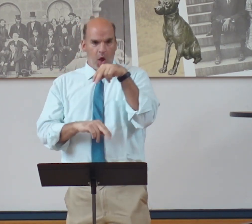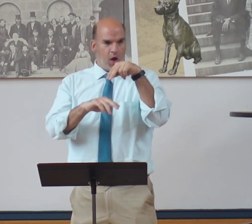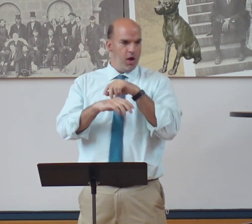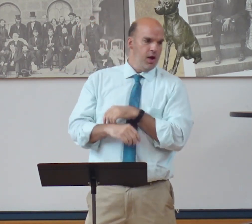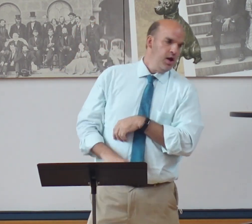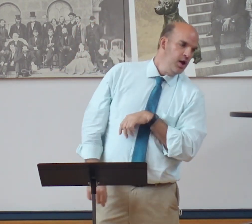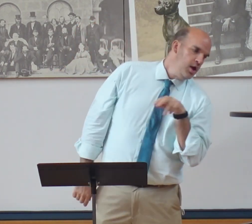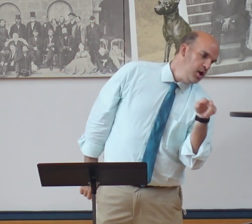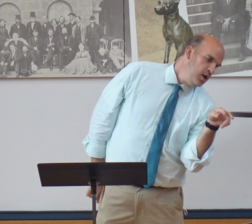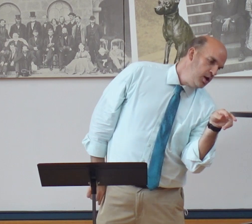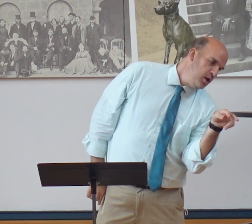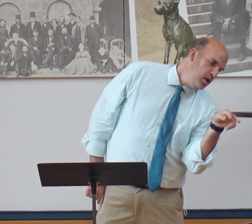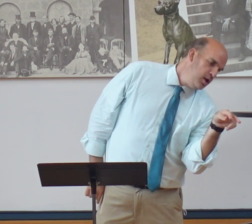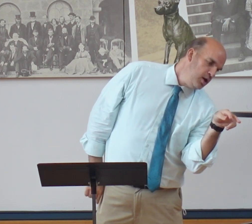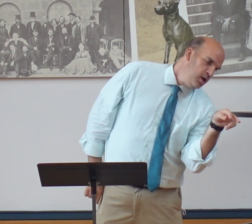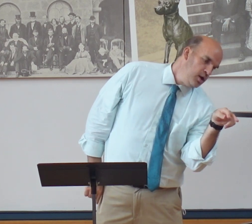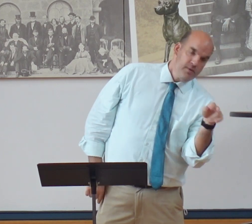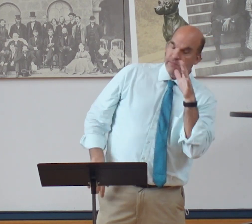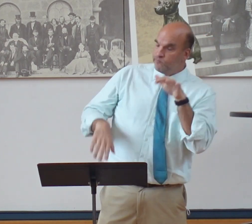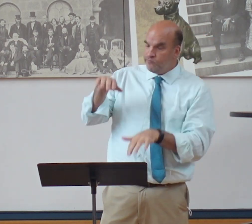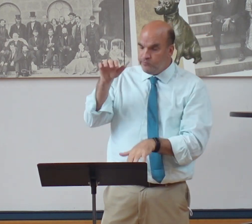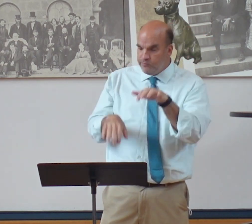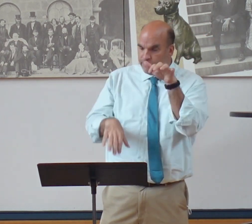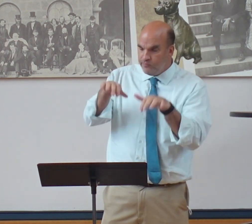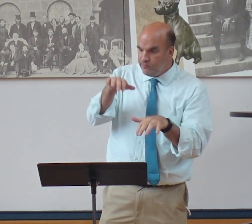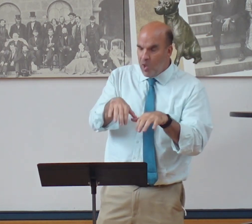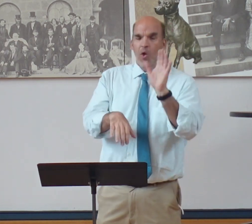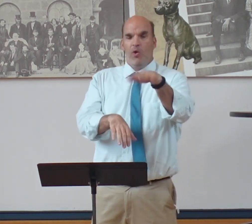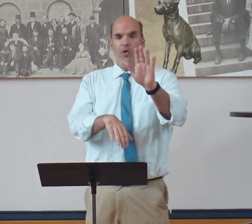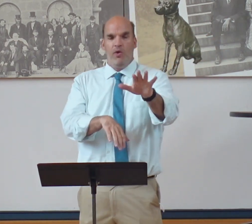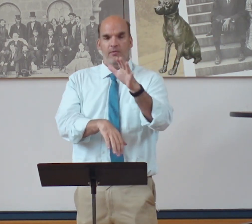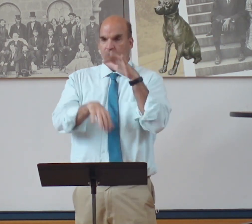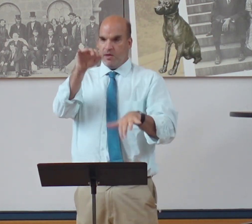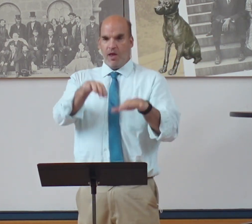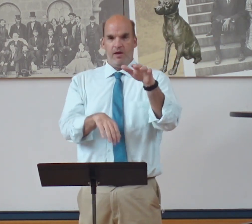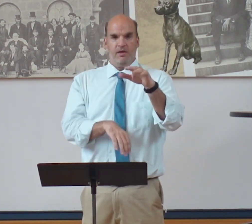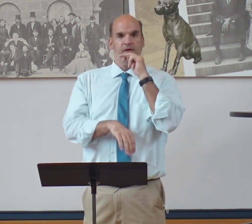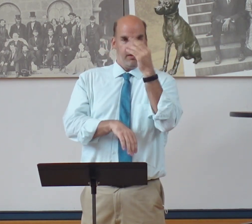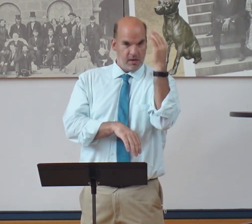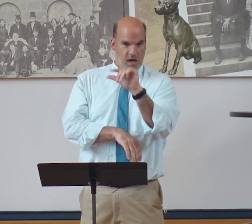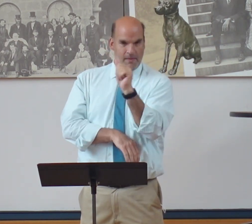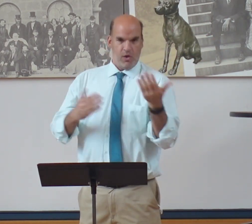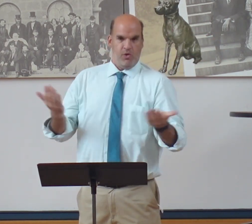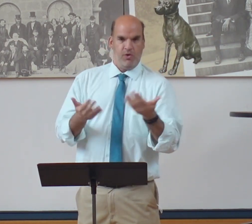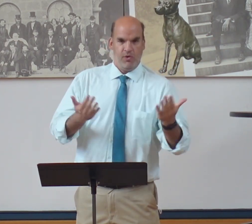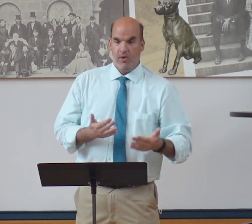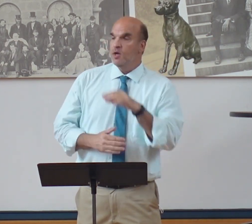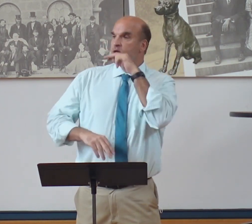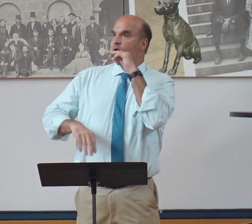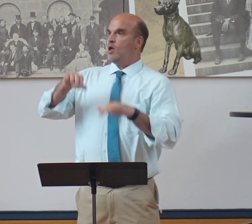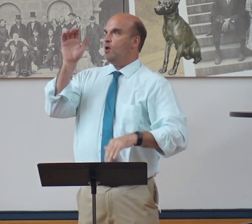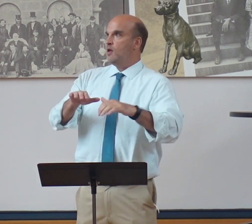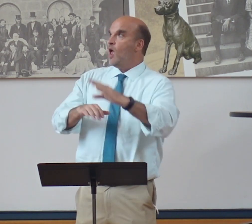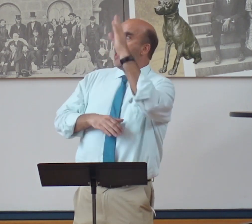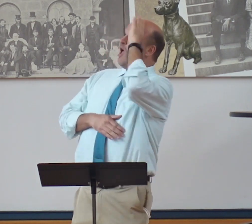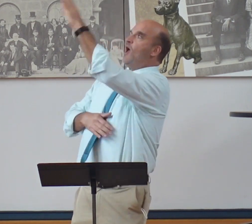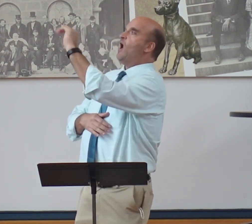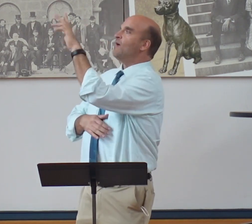and I looked over, watching their conversation. conversation, and then my mom said,